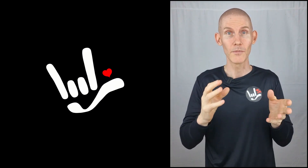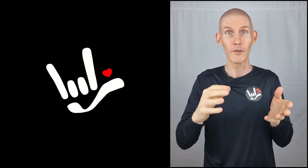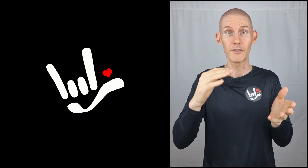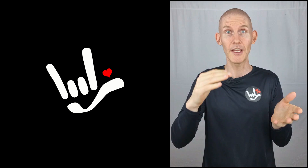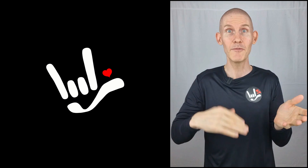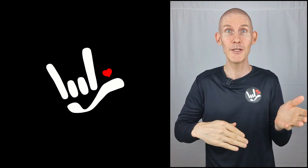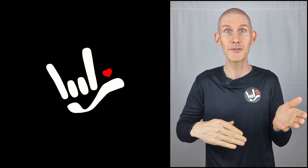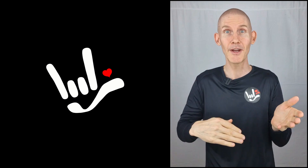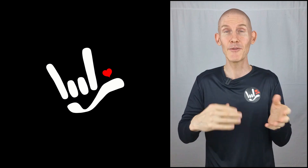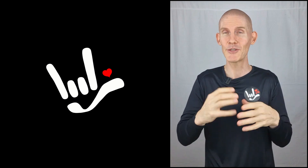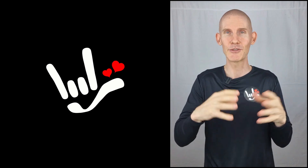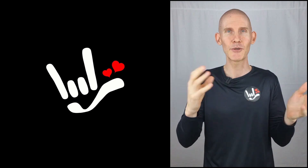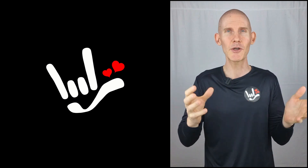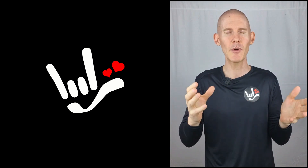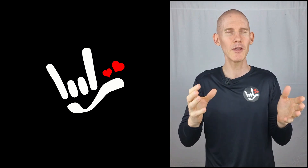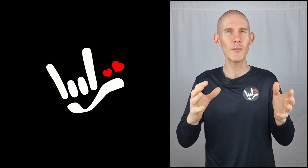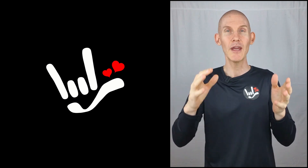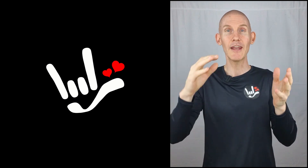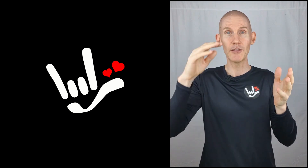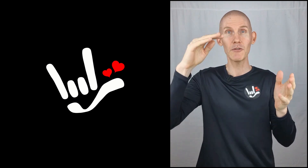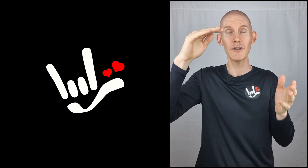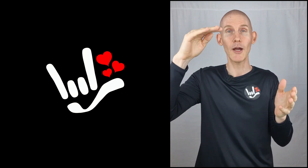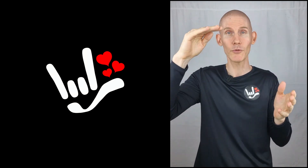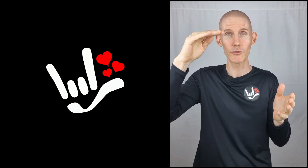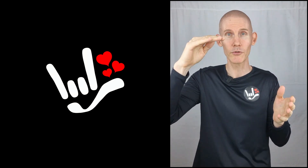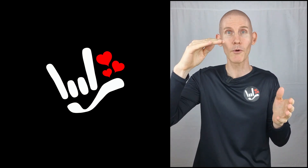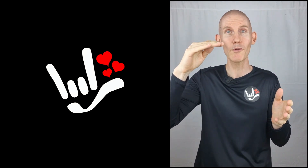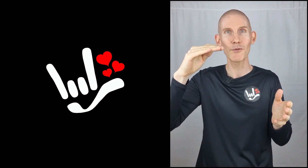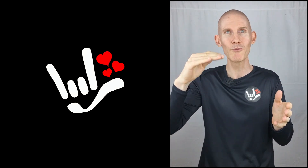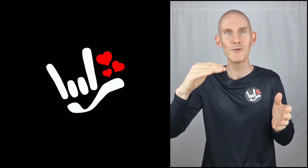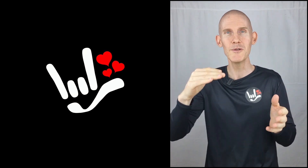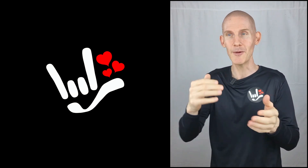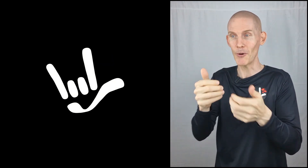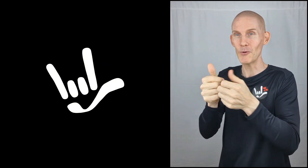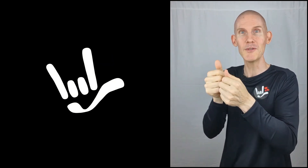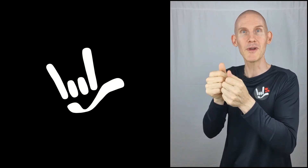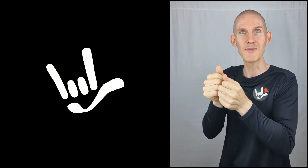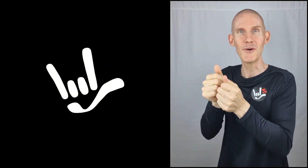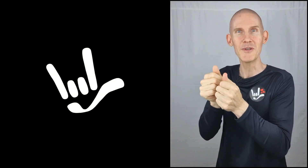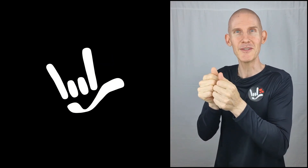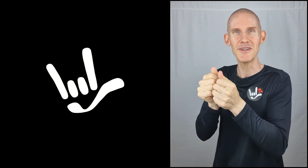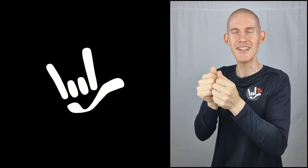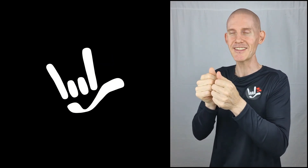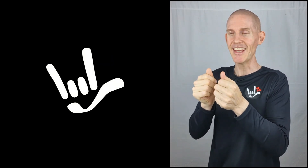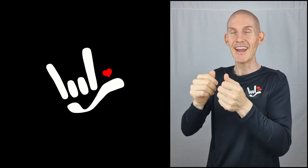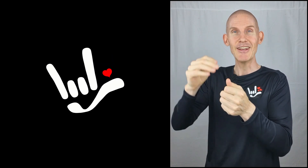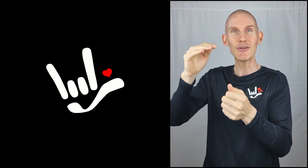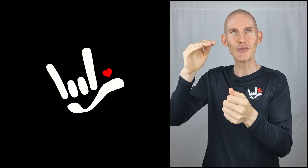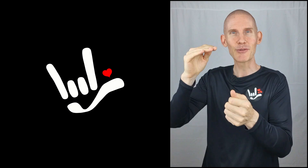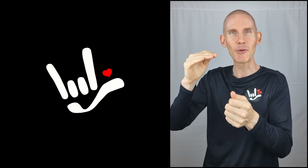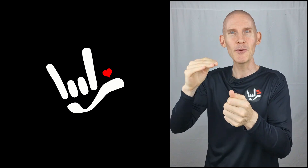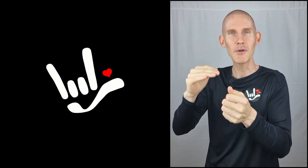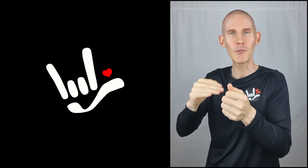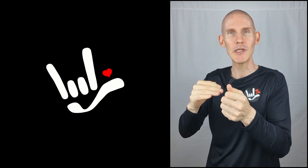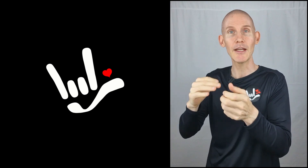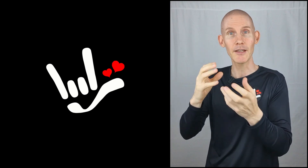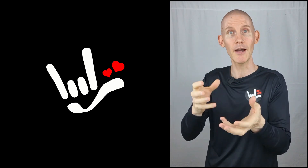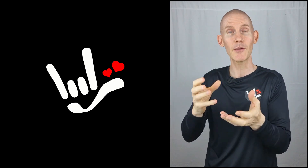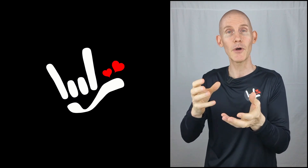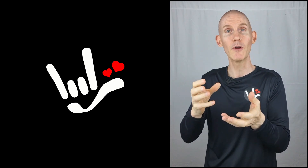There's 10 videos down there. You can soak them all up, and literally I will scroll through you. I'm holding my phone in the videos, and you can scroll with me, and I talk about